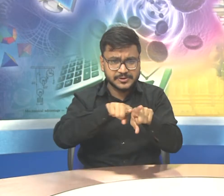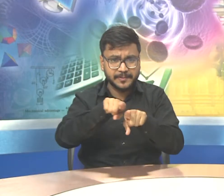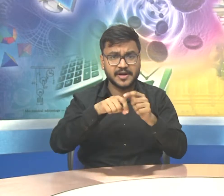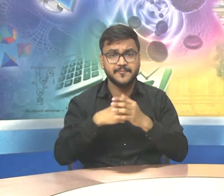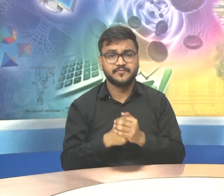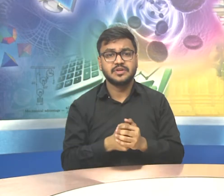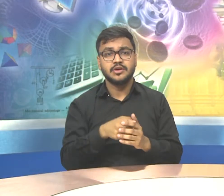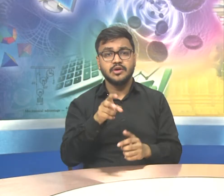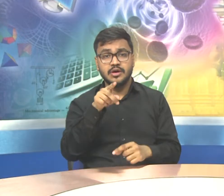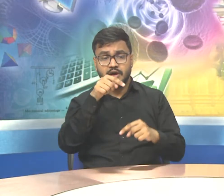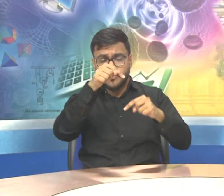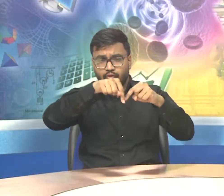For example,